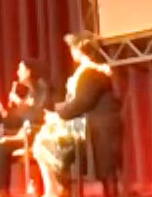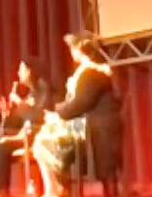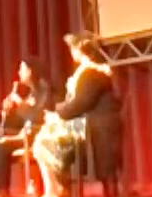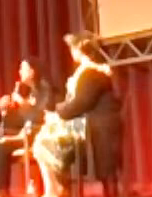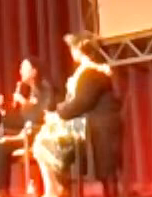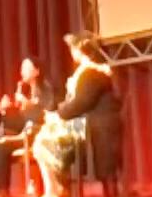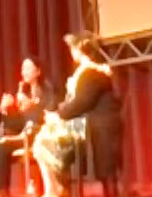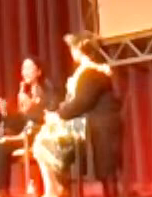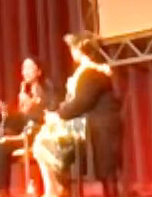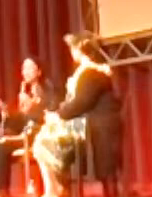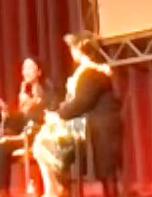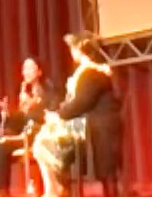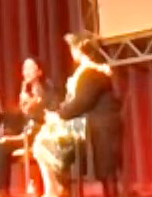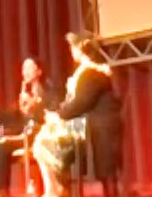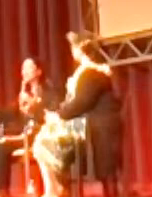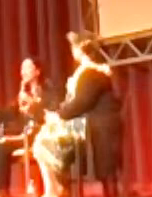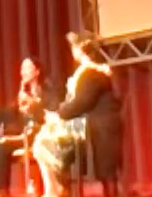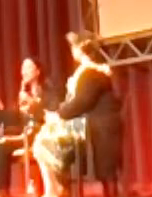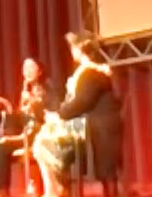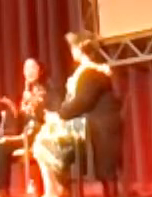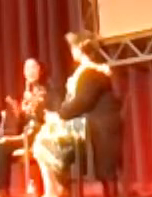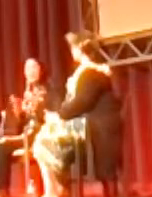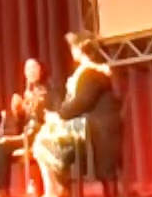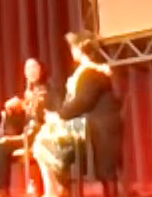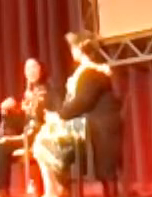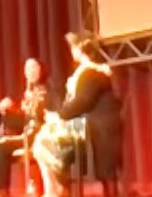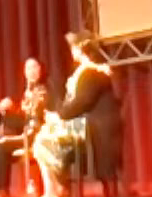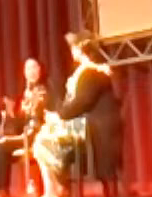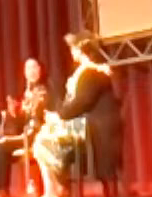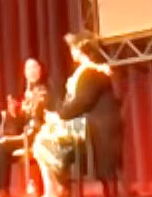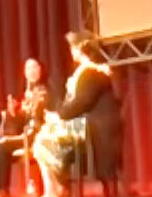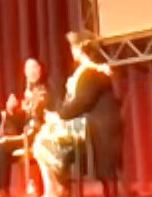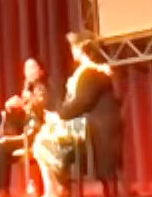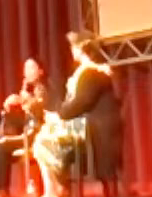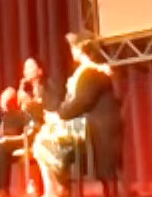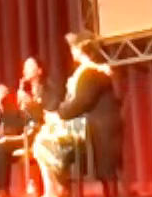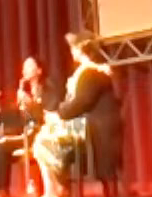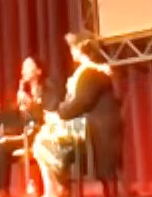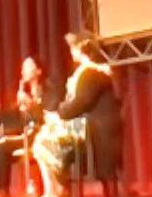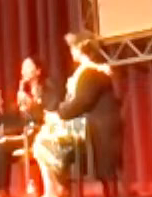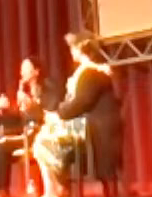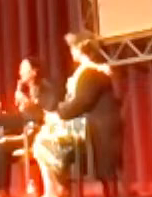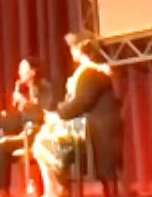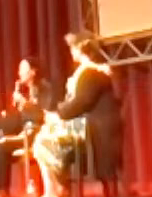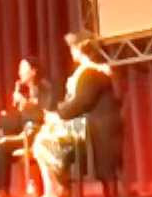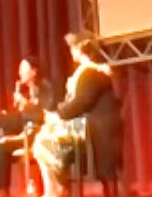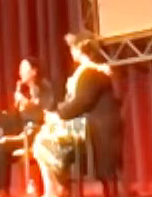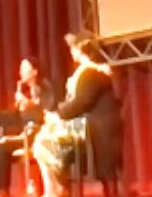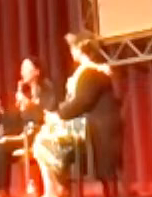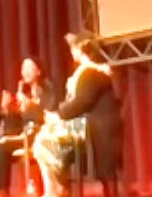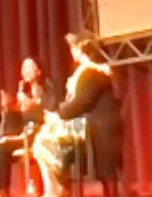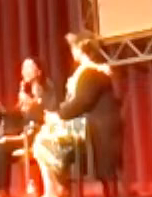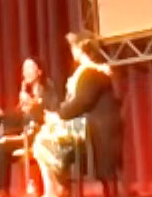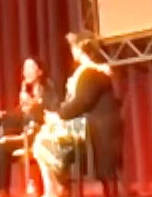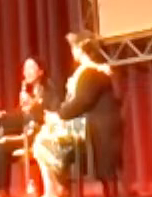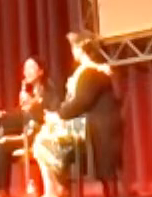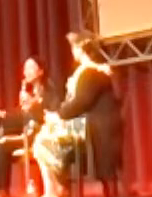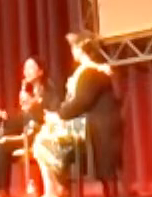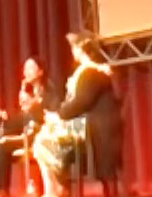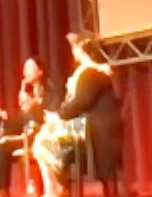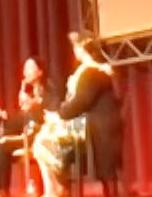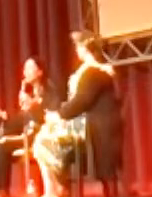start to notice a beautiful exchange. They brought deer, they brought medicine. We exchanged food and other ways with